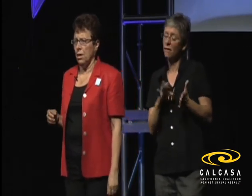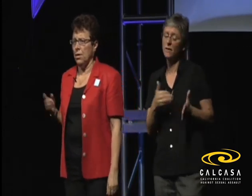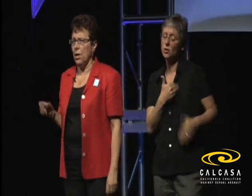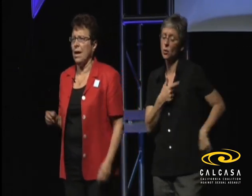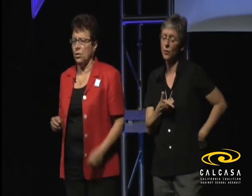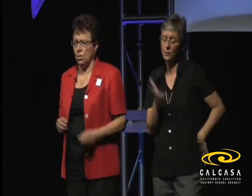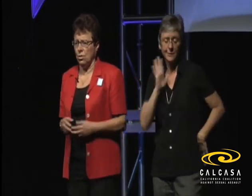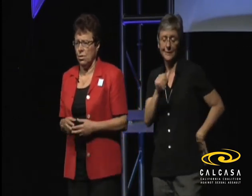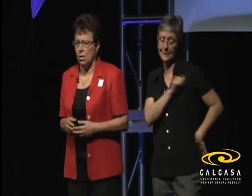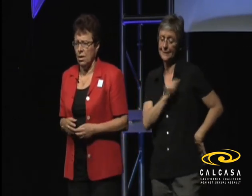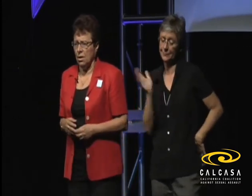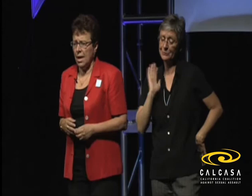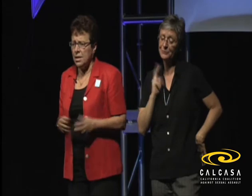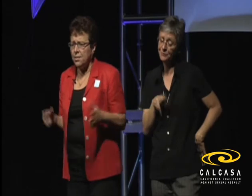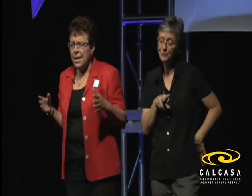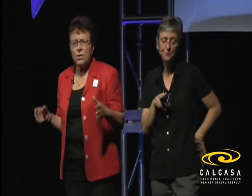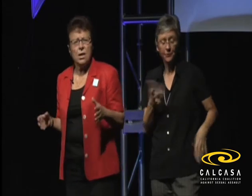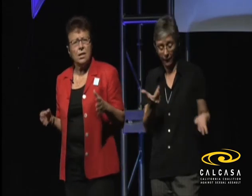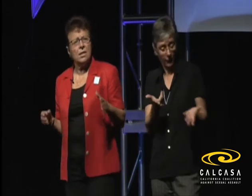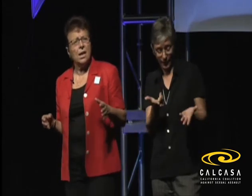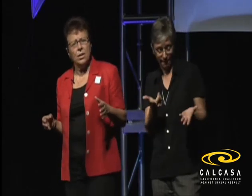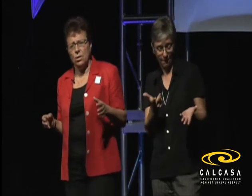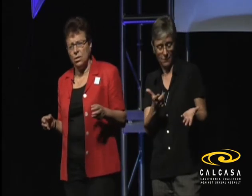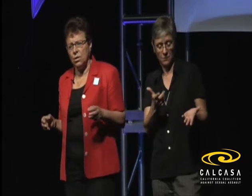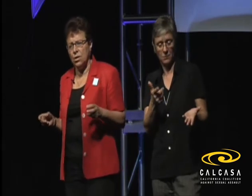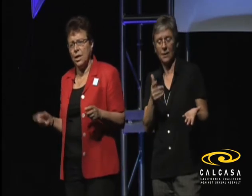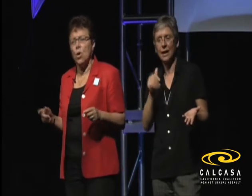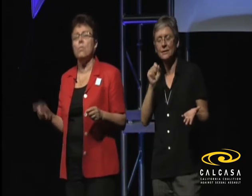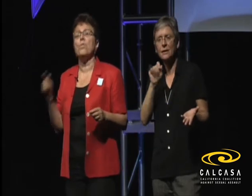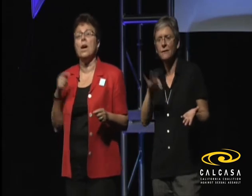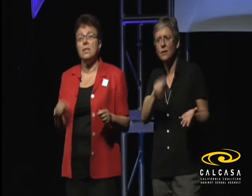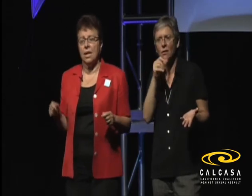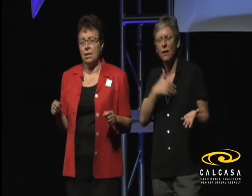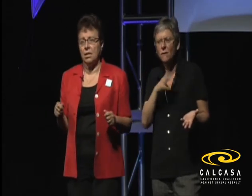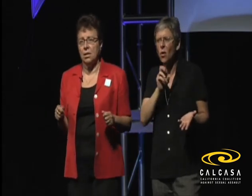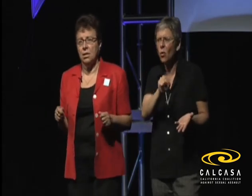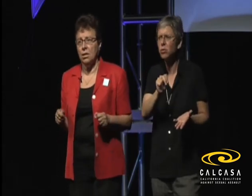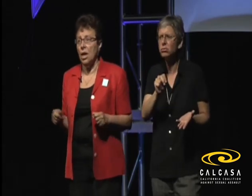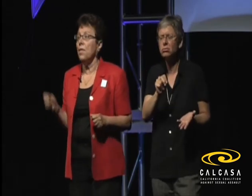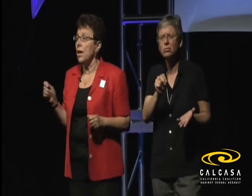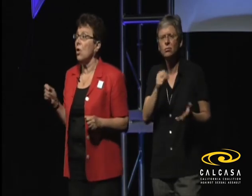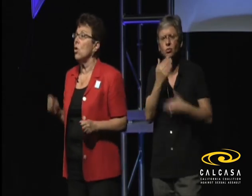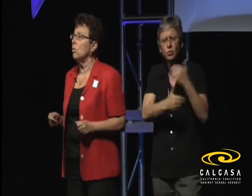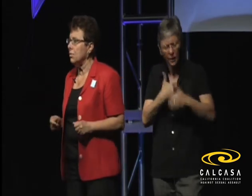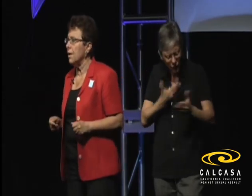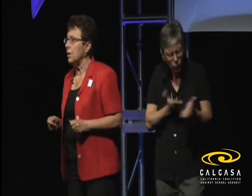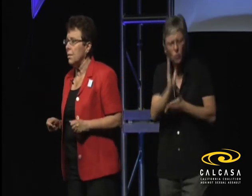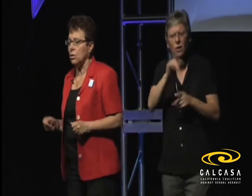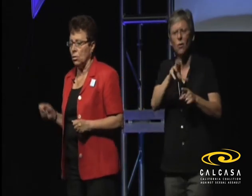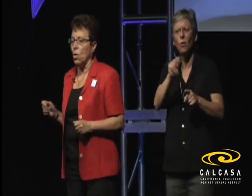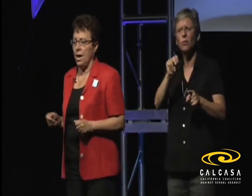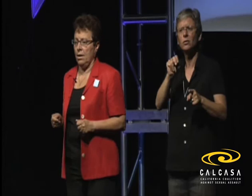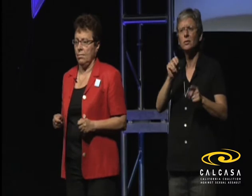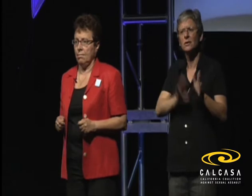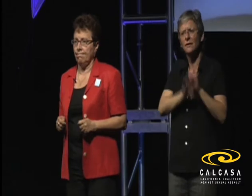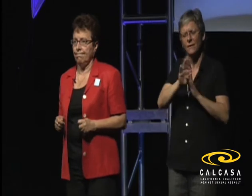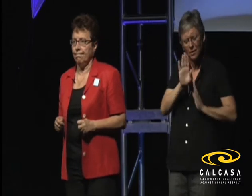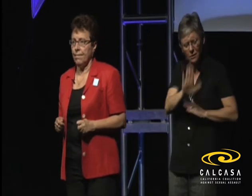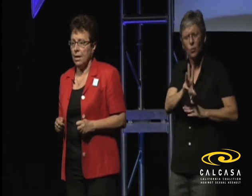youth and their attitudes, as if they are not entitled to their own process in their own developmental